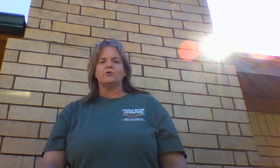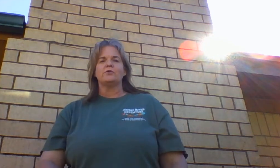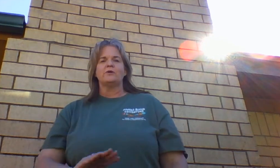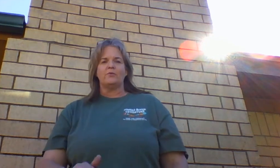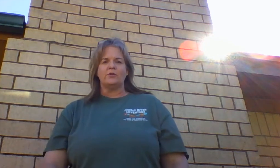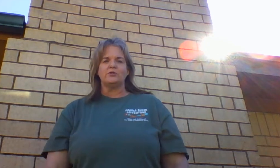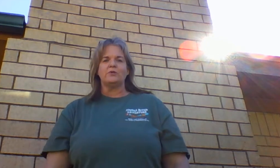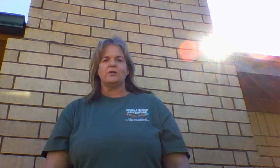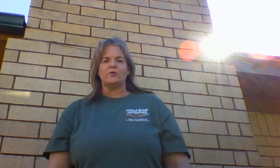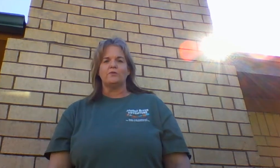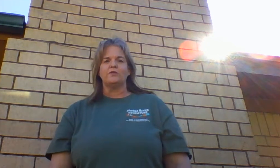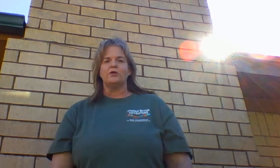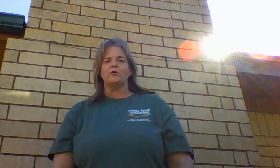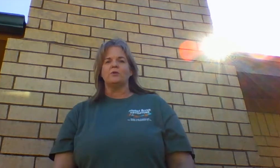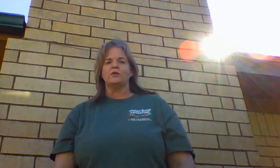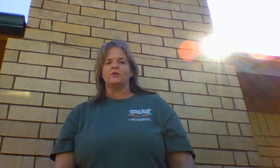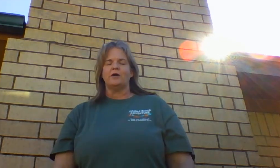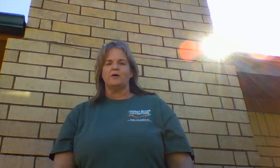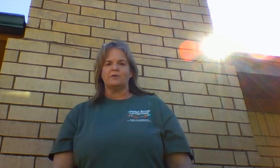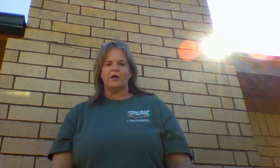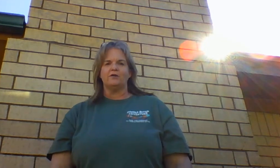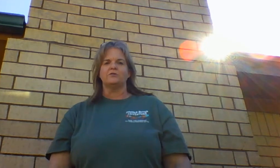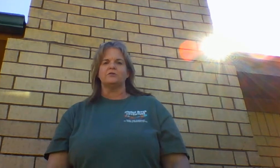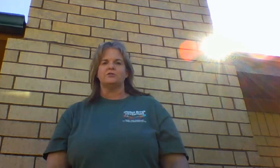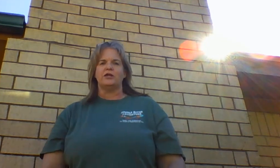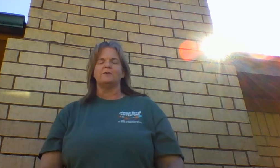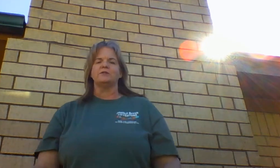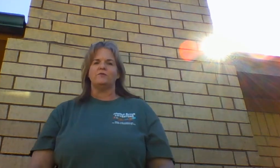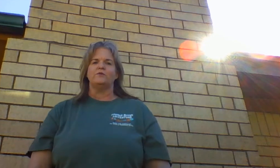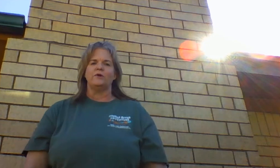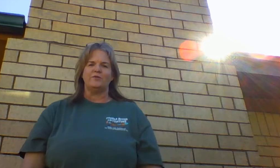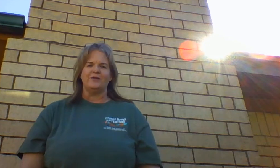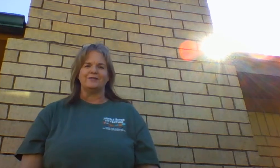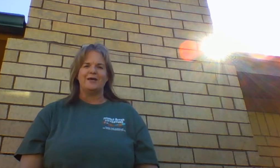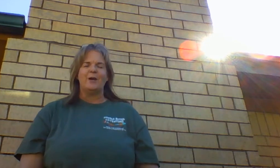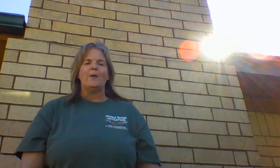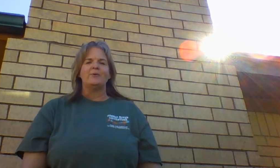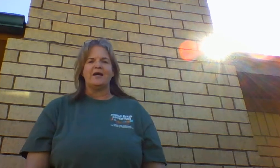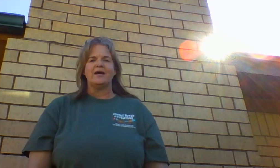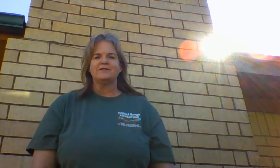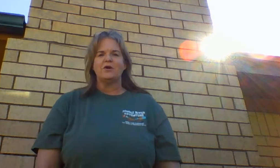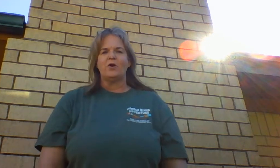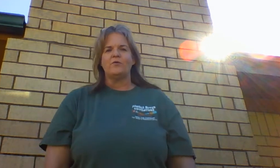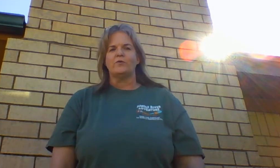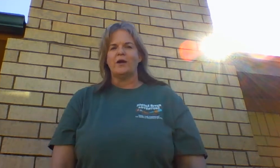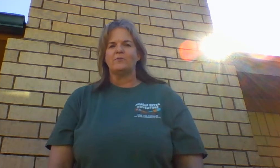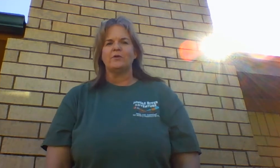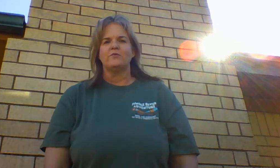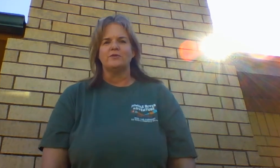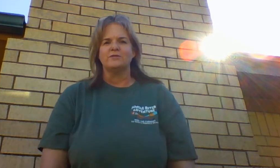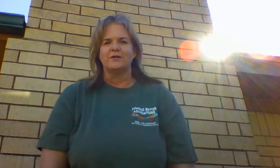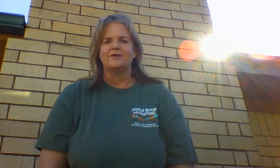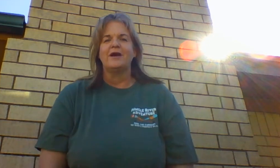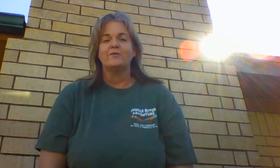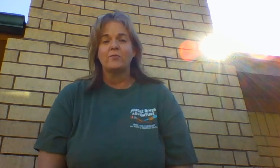I want to do another video with colors and shapes and a few other things. But that is our vocabulary for this week. Have a great